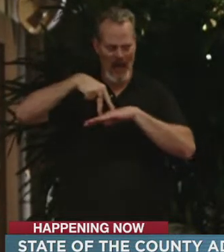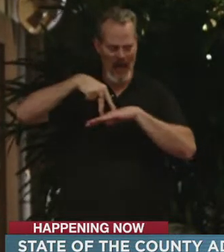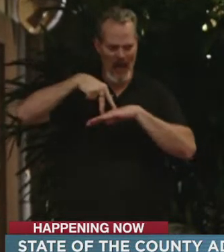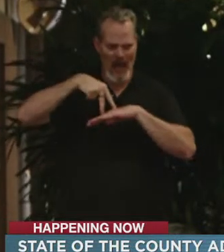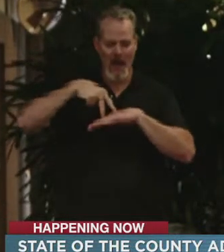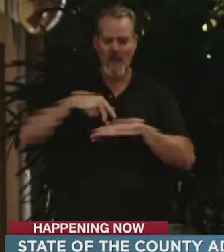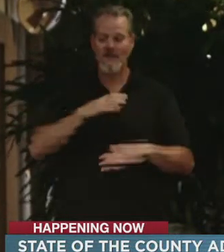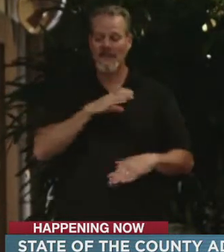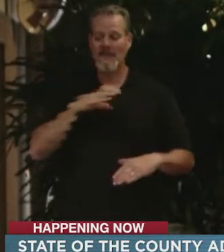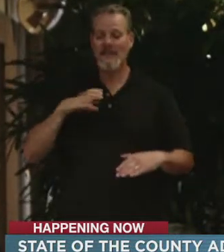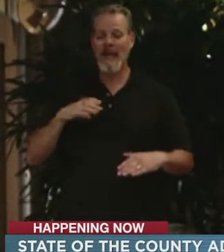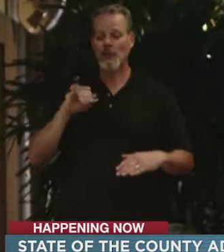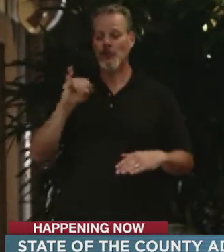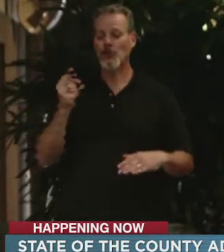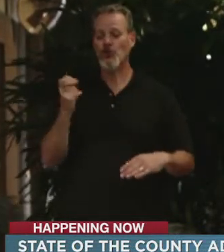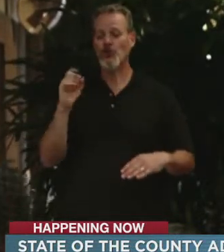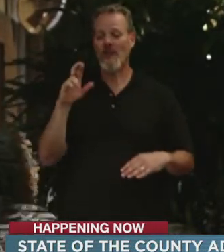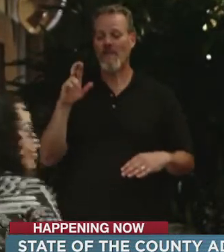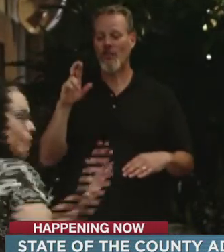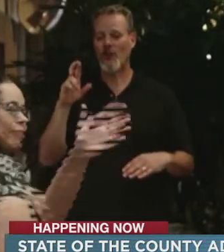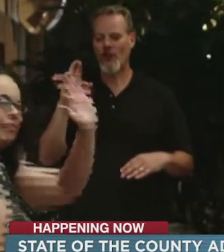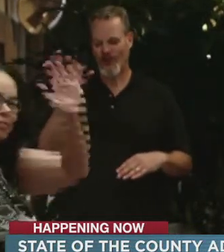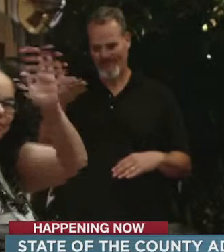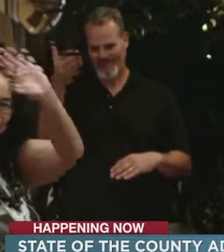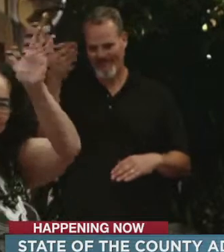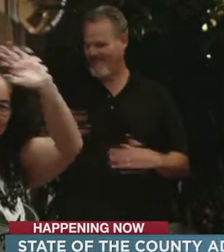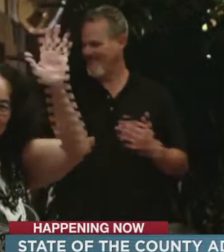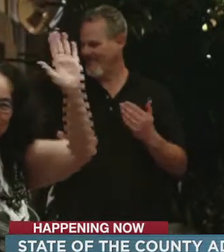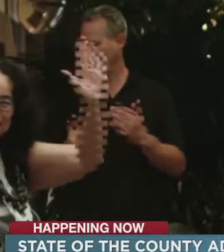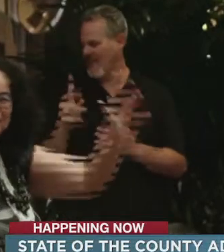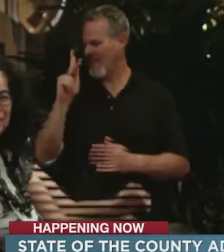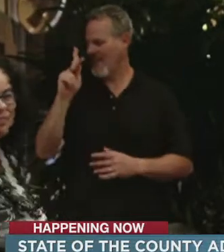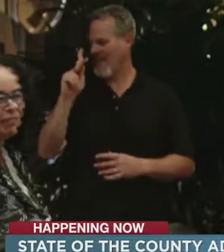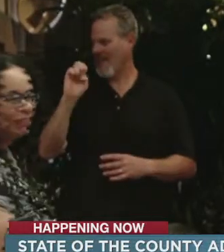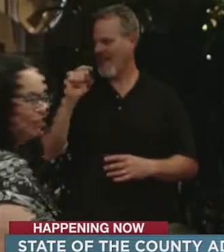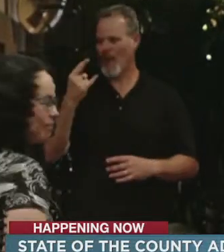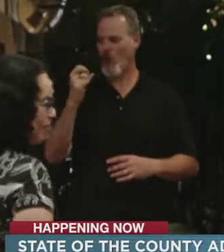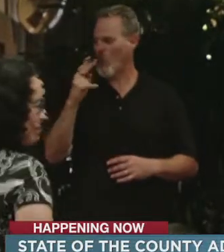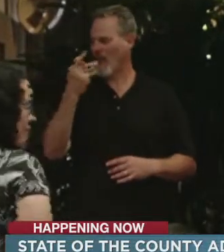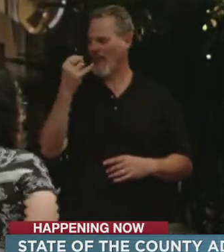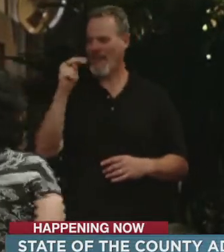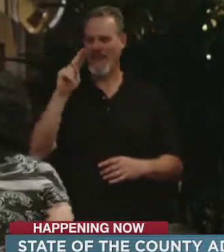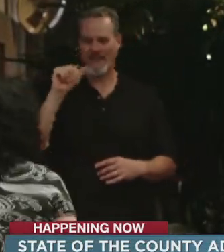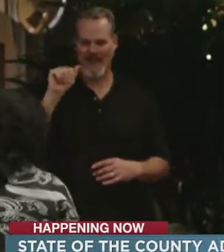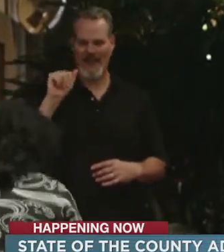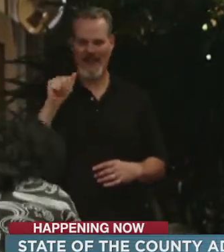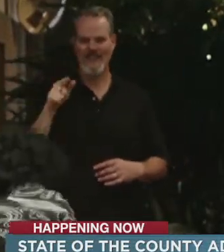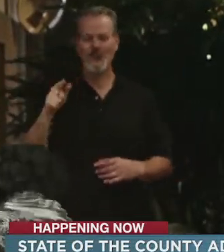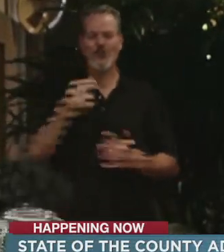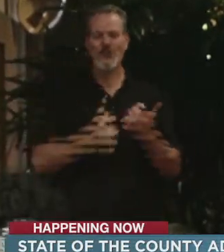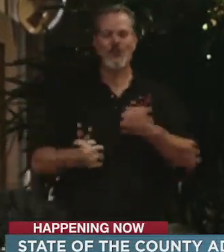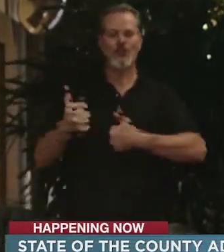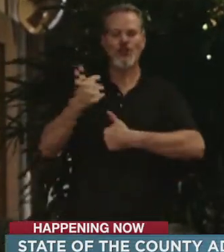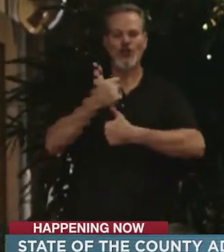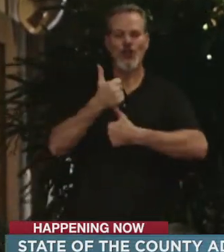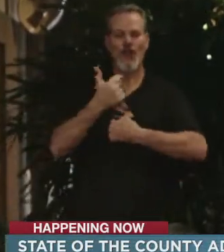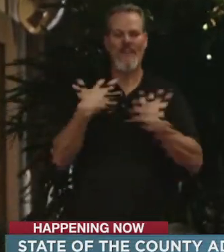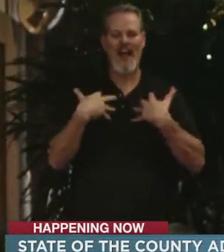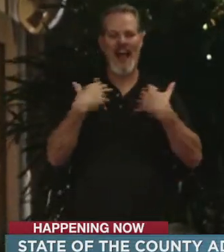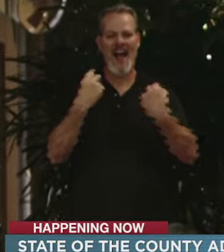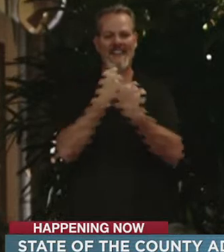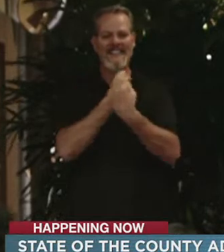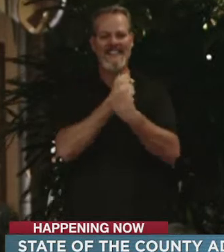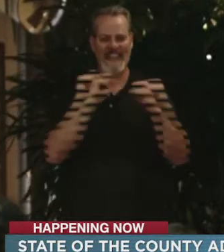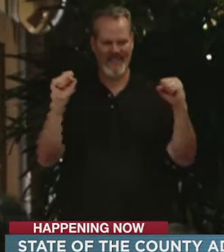Councilmember Jennifer Kagiwara, one of our new council members from District 1. She's Chair of the Health, Safety, and Wellbeing